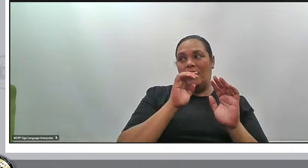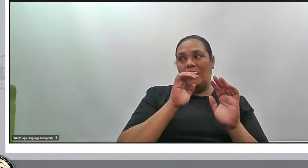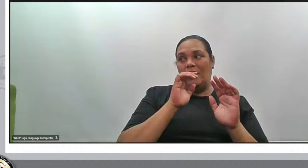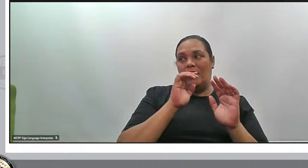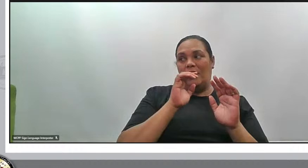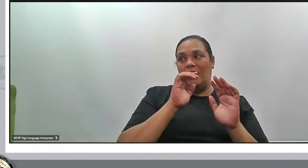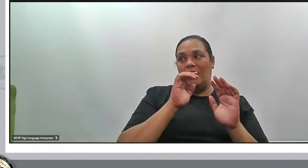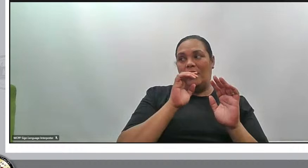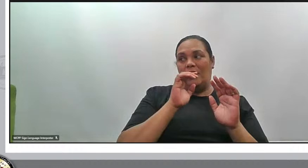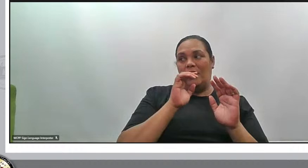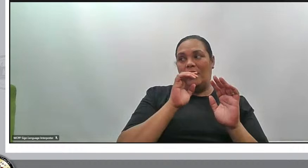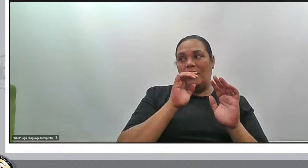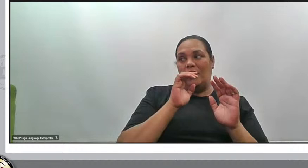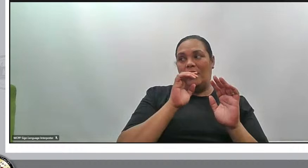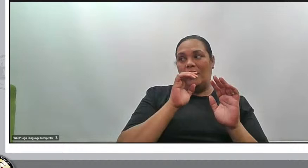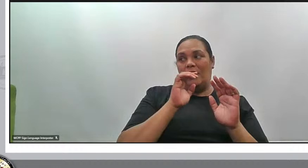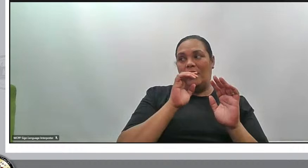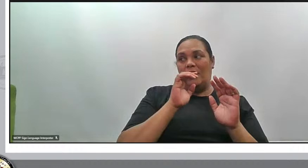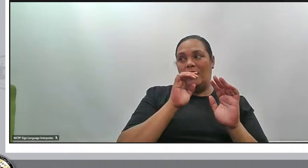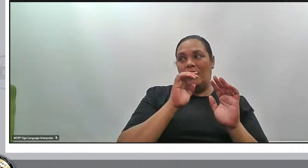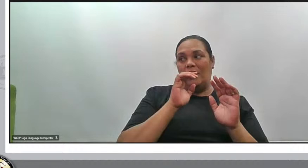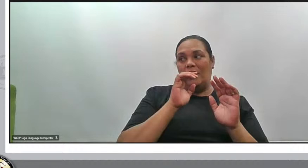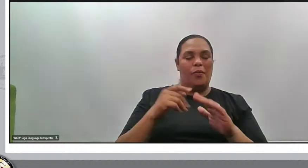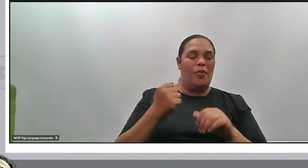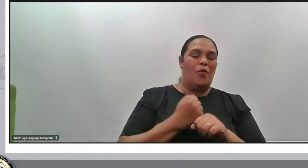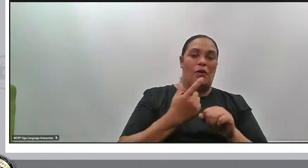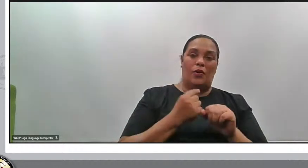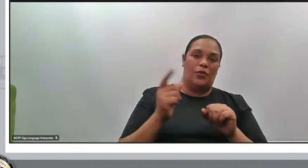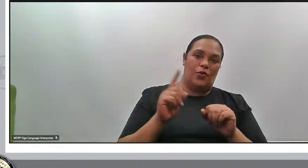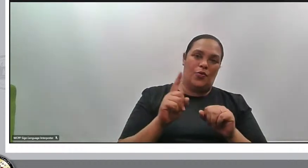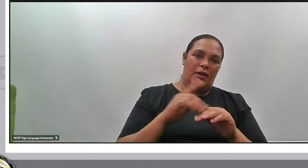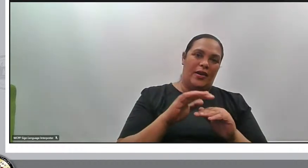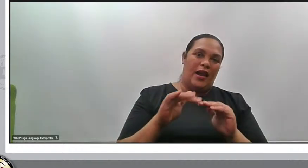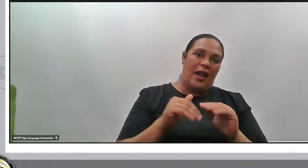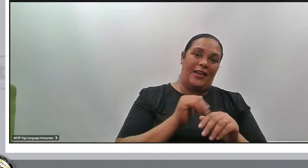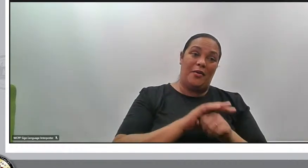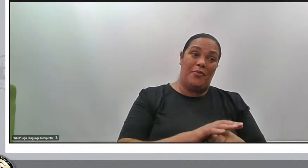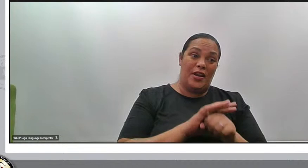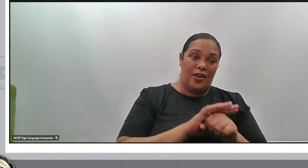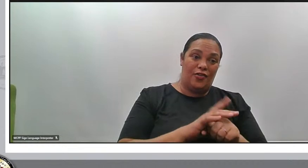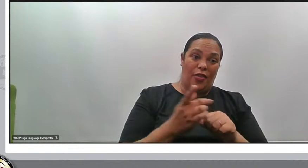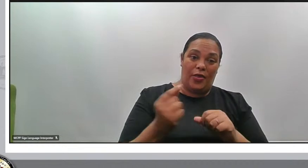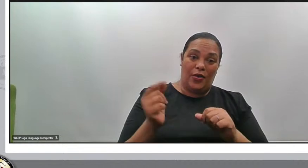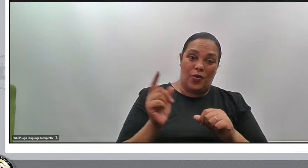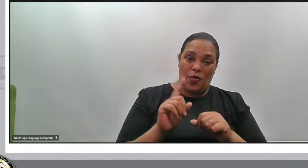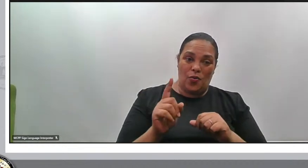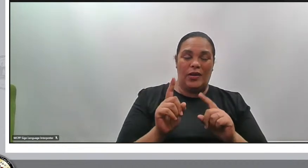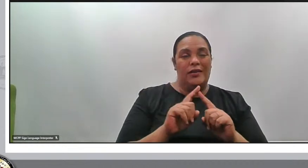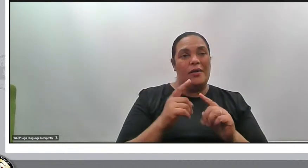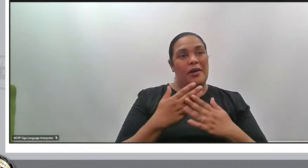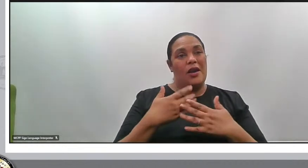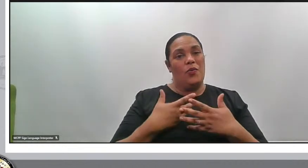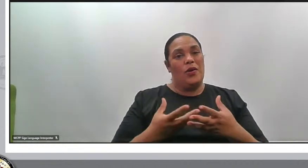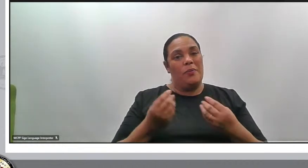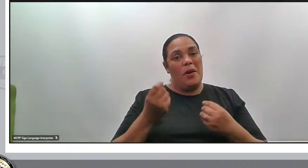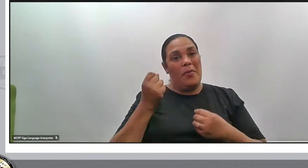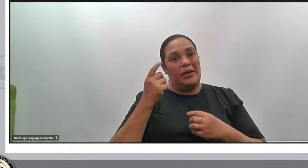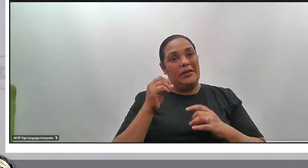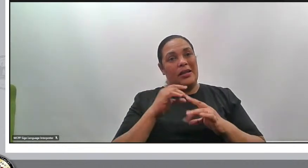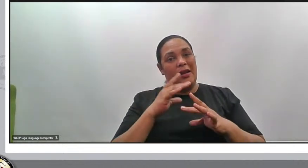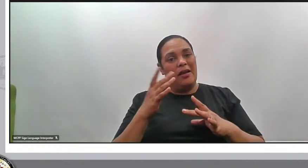in other three programs are working under immense pressure? And can we get an understanding as